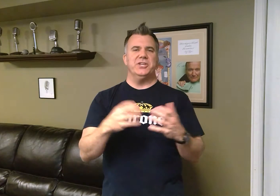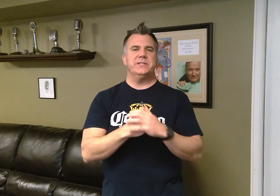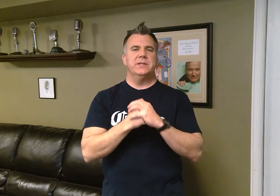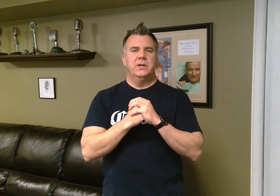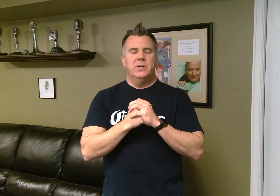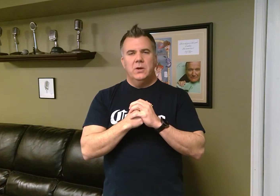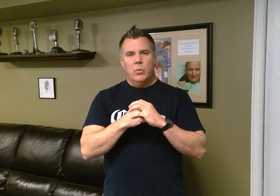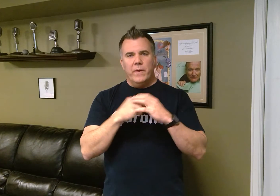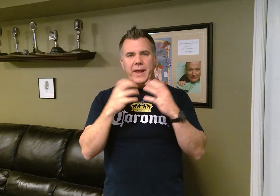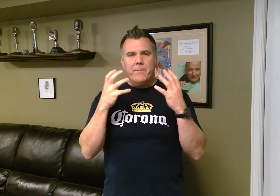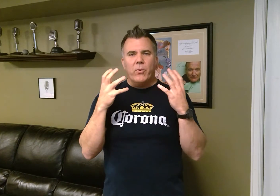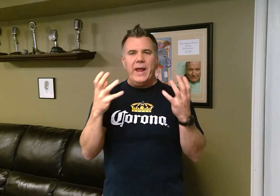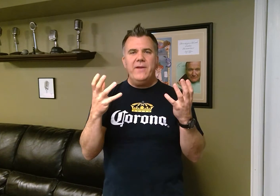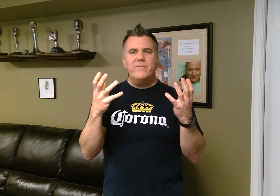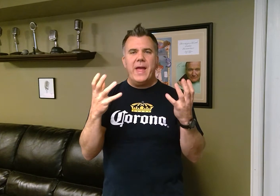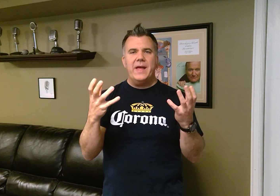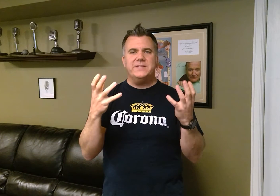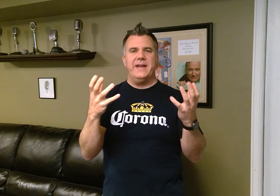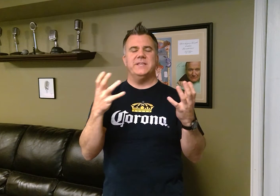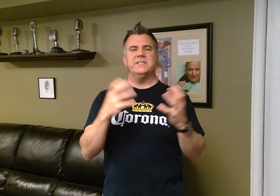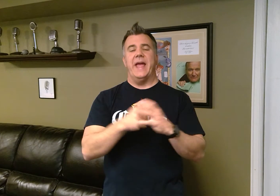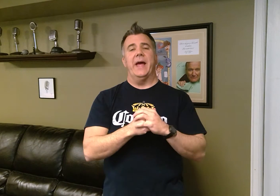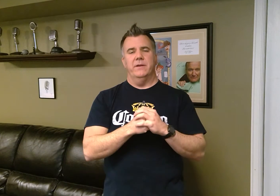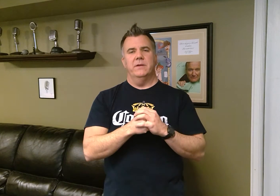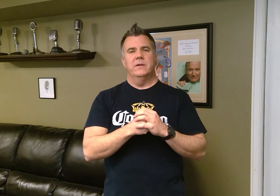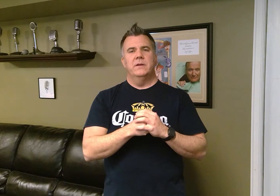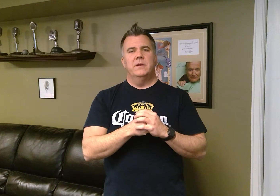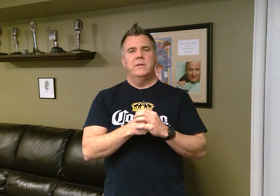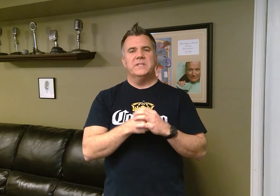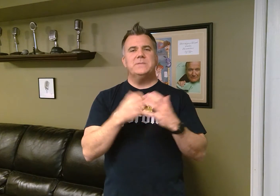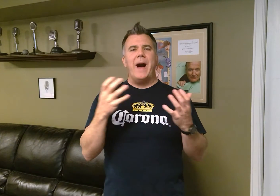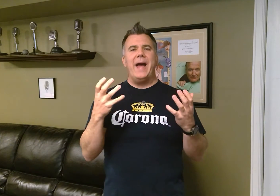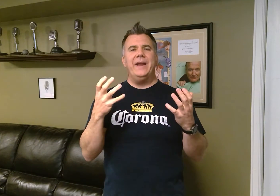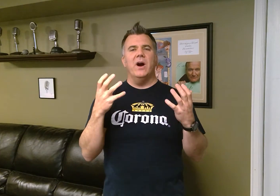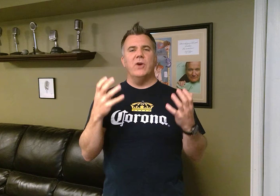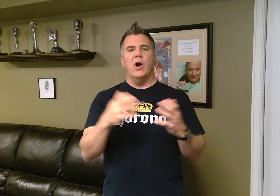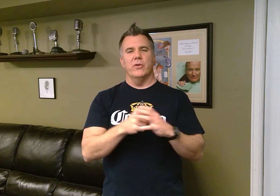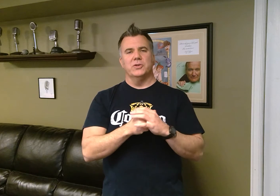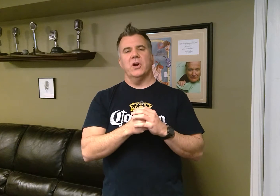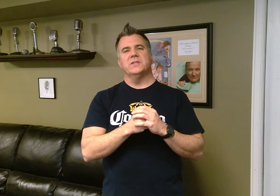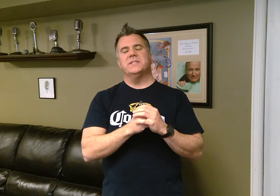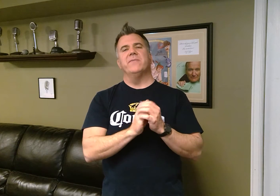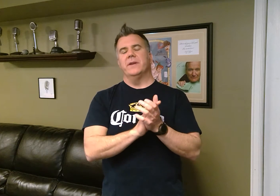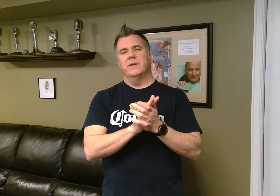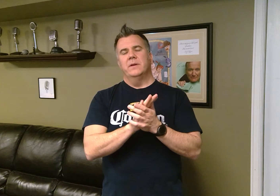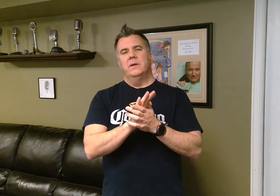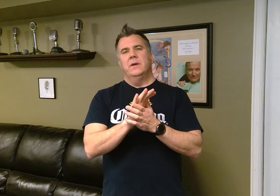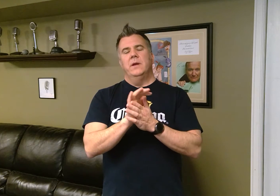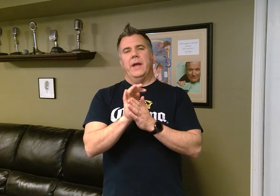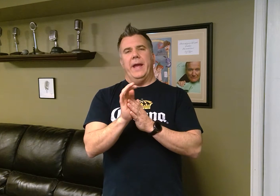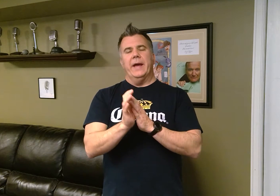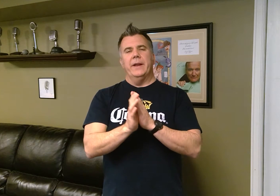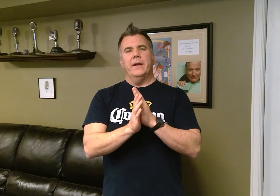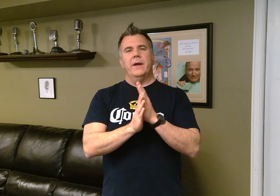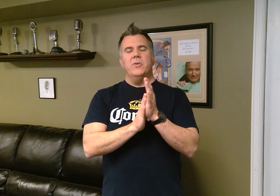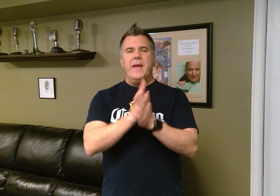contagious. When a brave man takes a stand, the spine of others are stiffened. And you may have